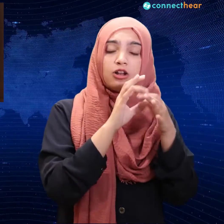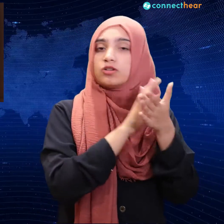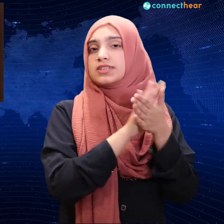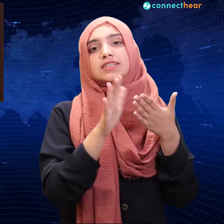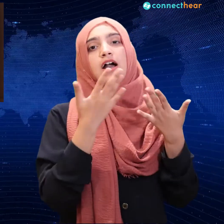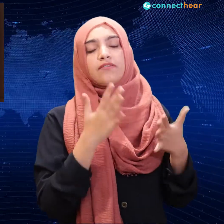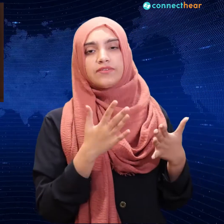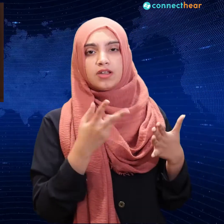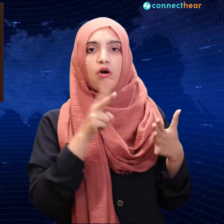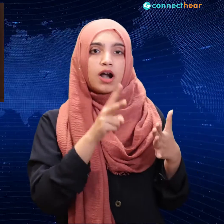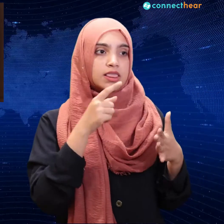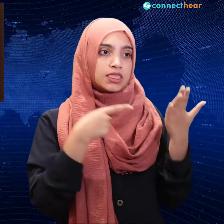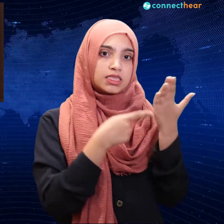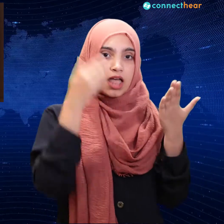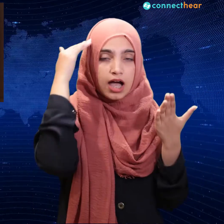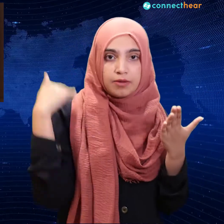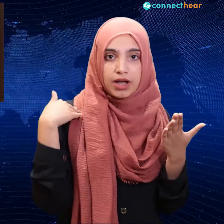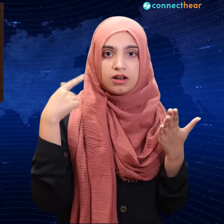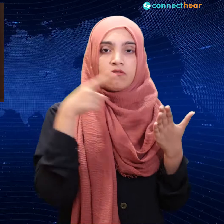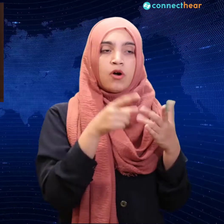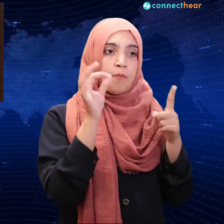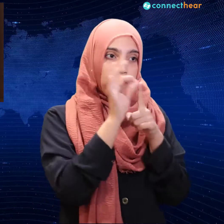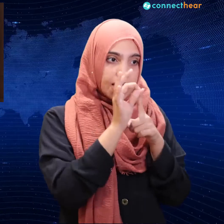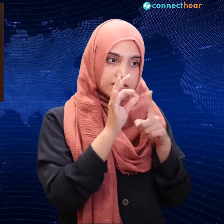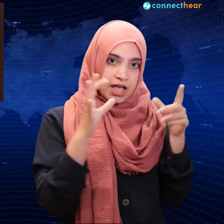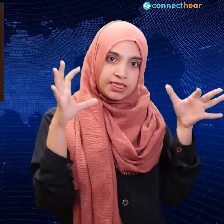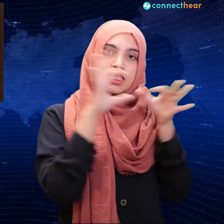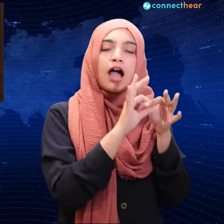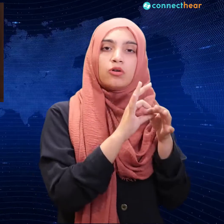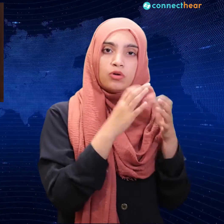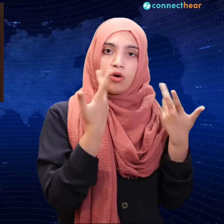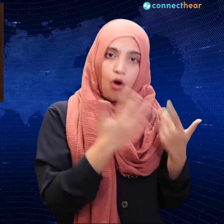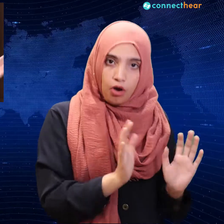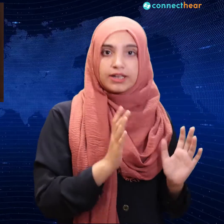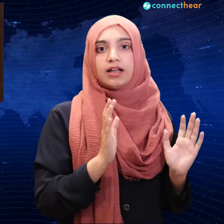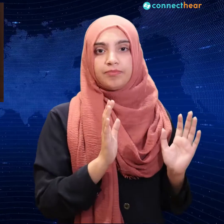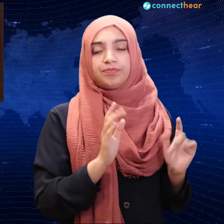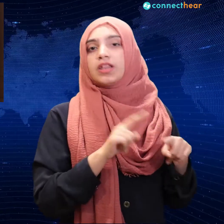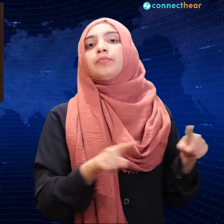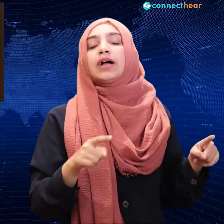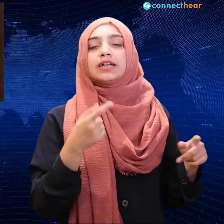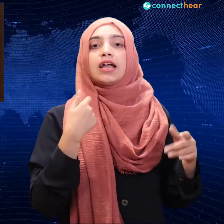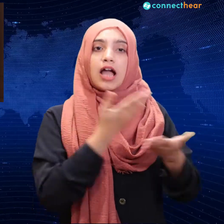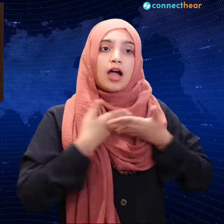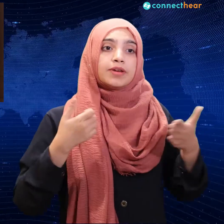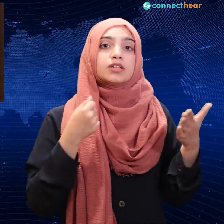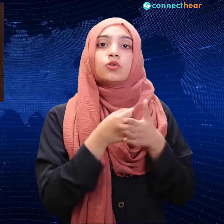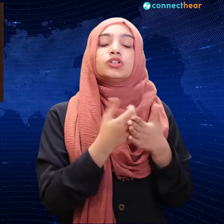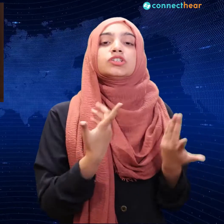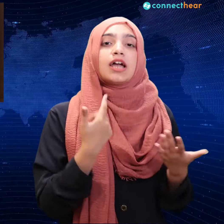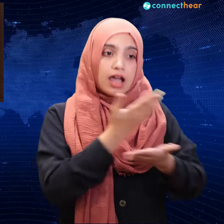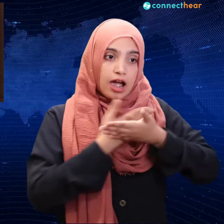interests. Taliban was a pro-Pakistan government. We helped the US dislodge a pro-Pakistan government and replace it